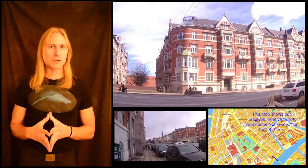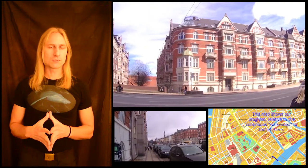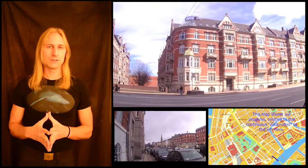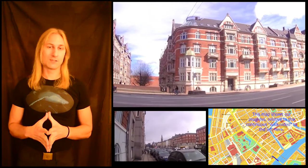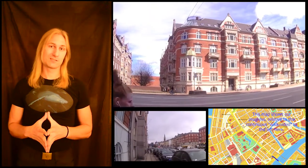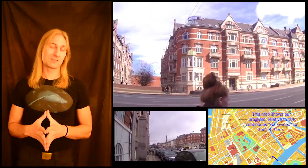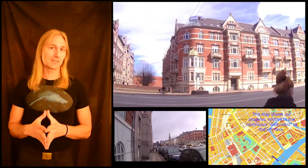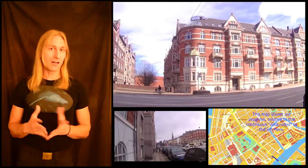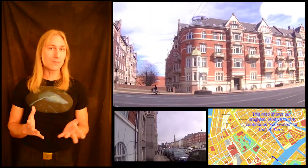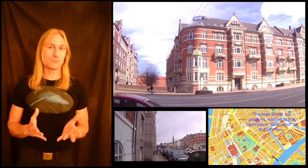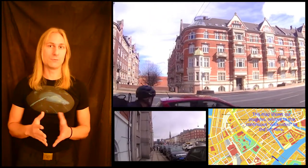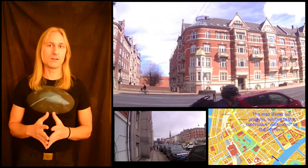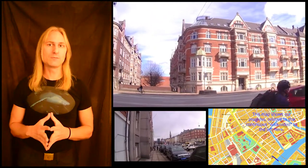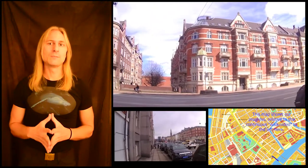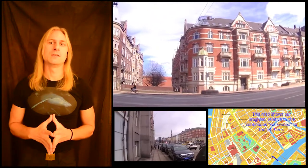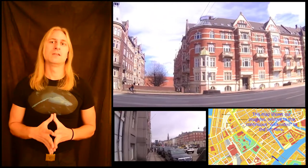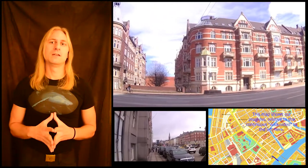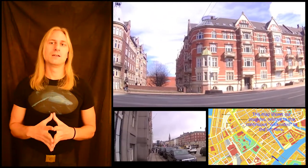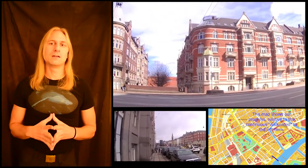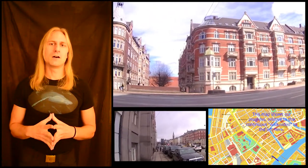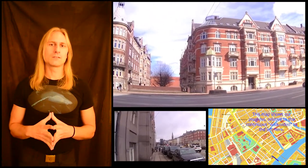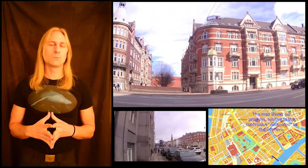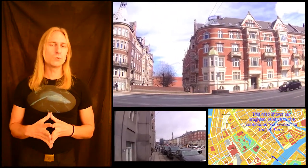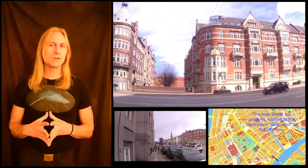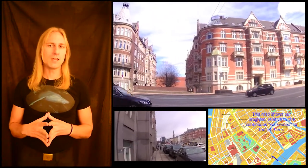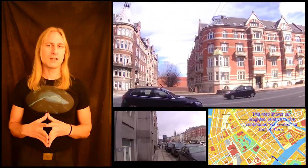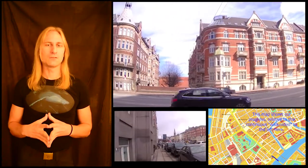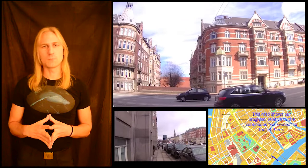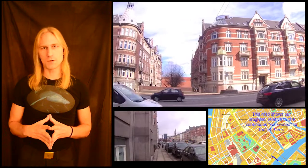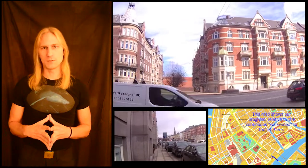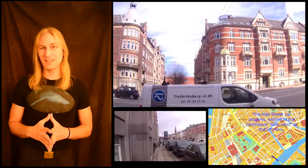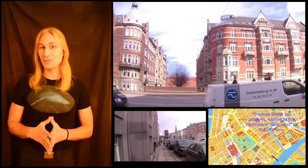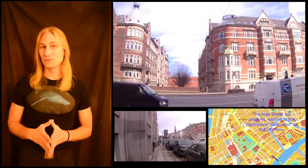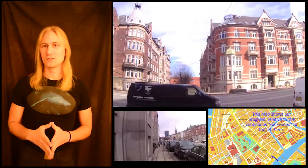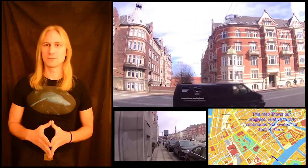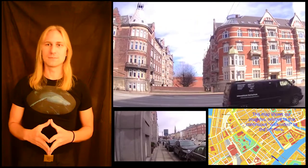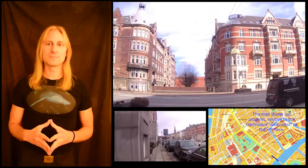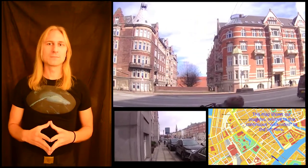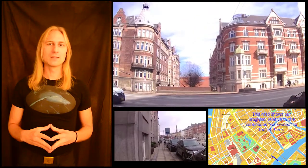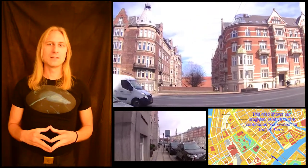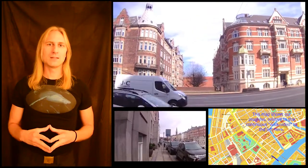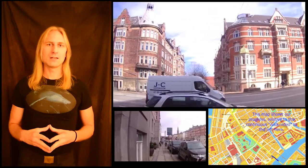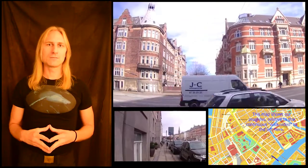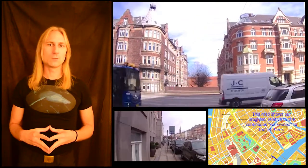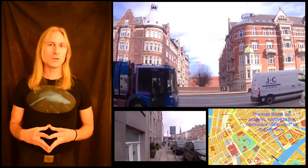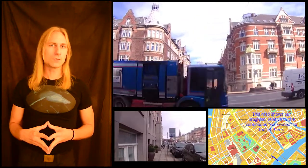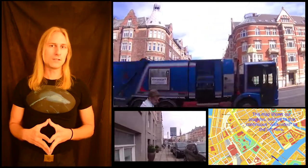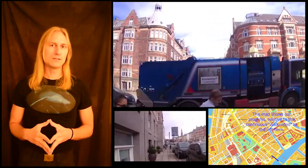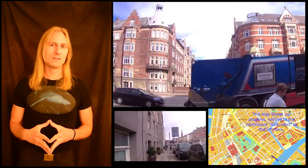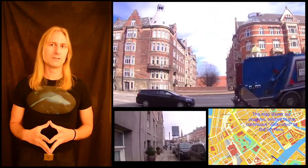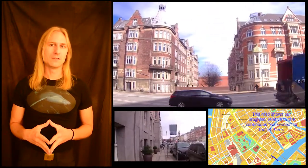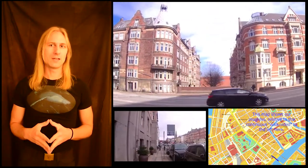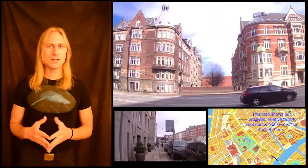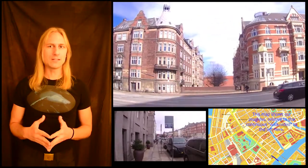man-made structure that I've read of are some wooden caves from around the 8th century. And from what I